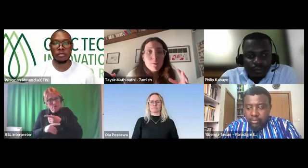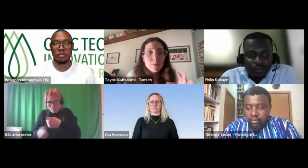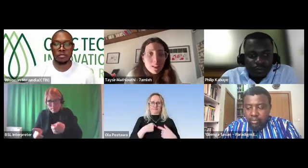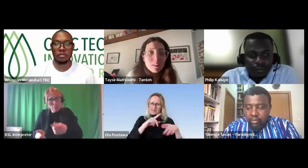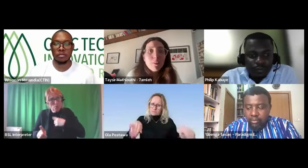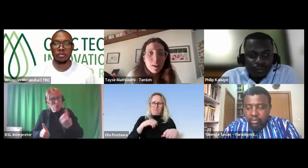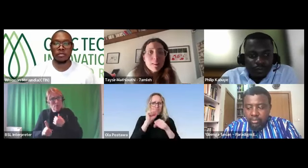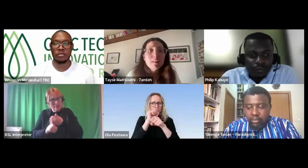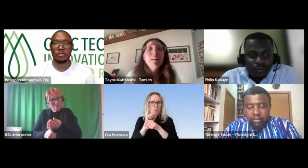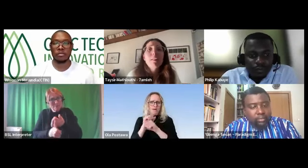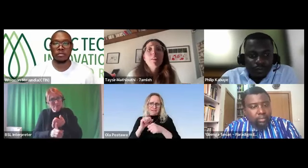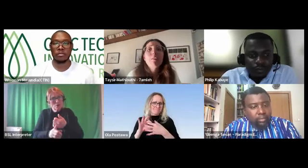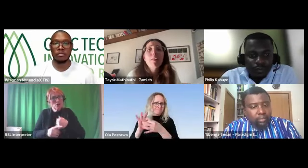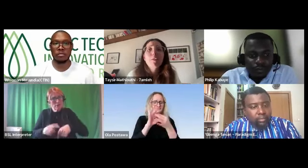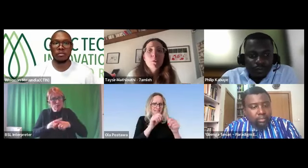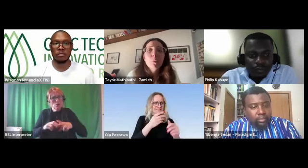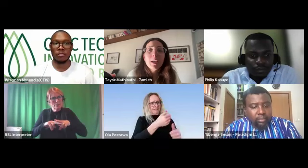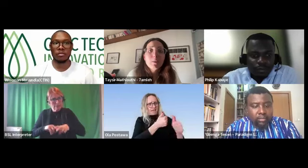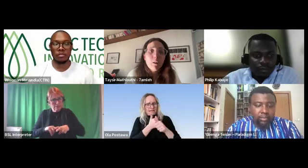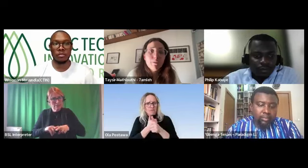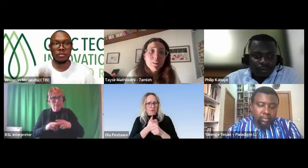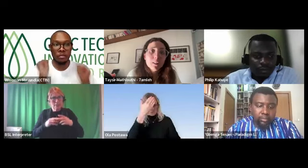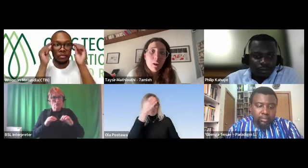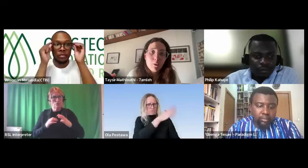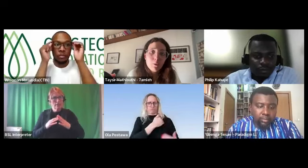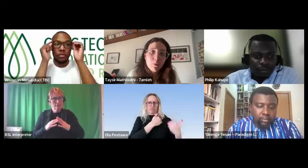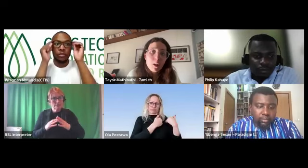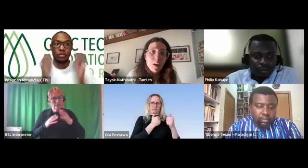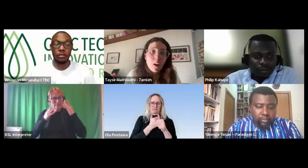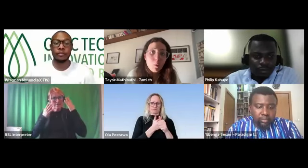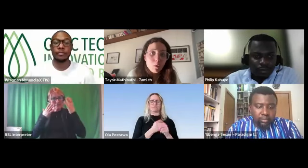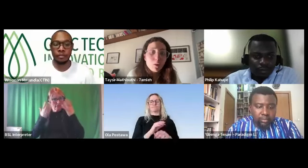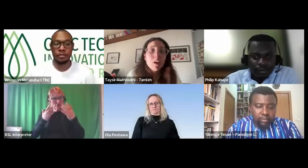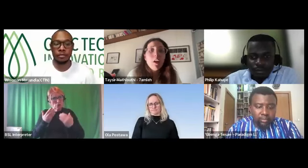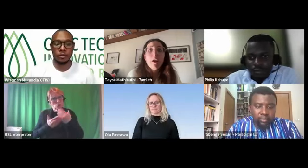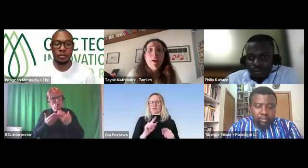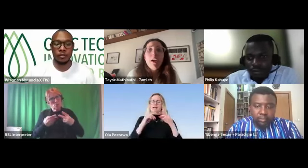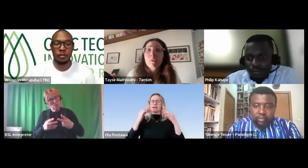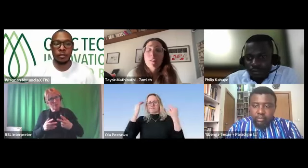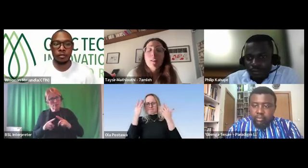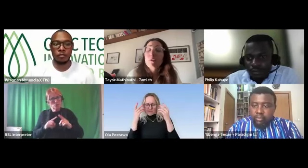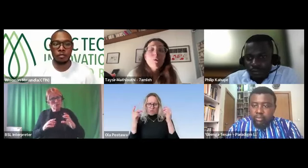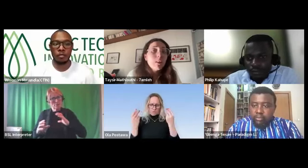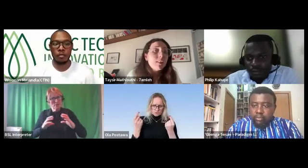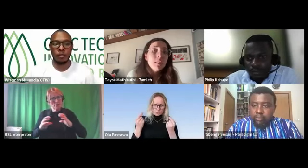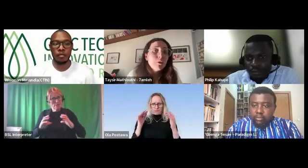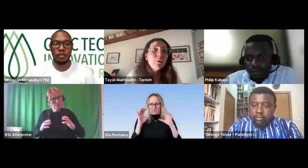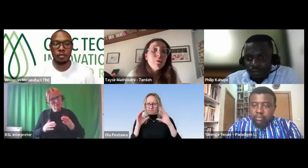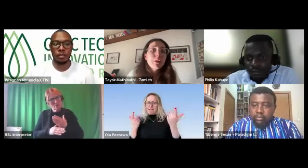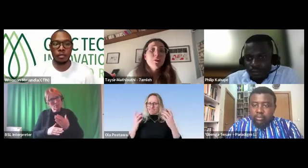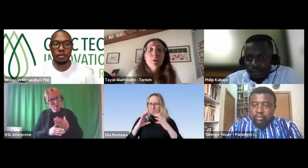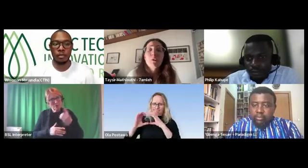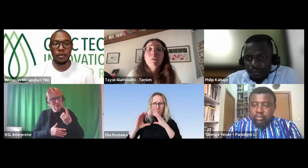should sit, rest, and think of like new ways of funding our own work. I do think that we should look